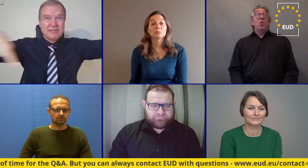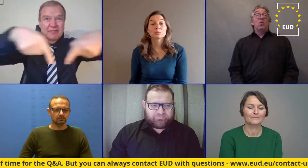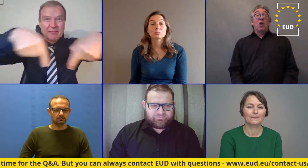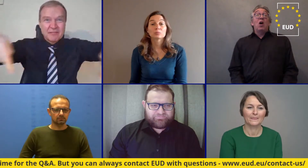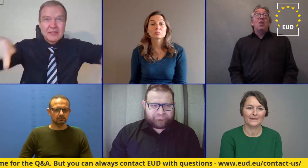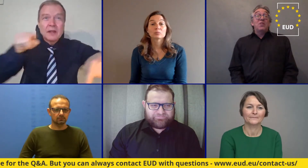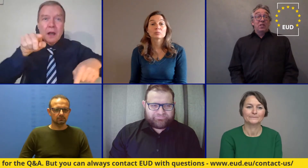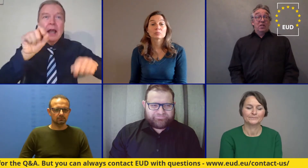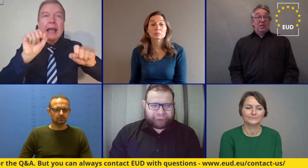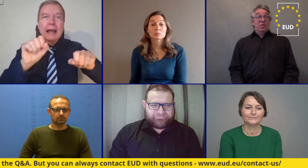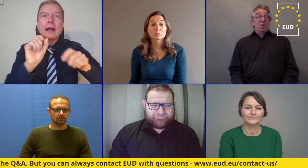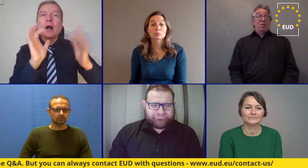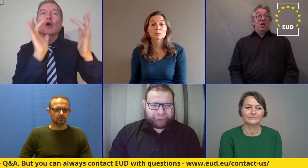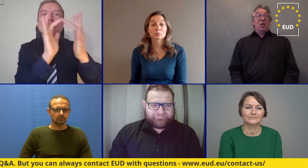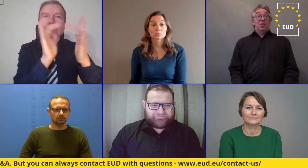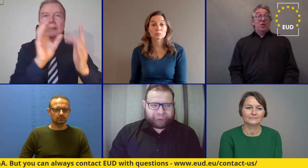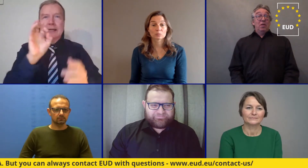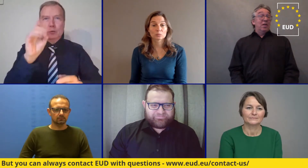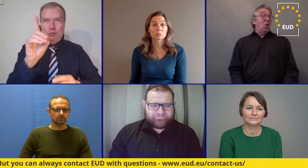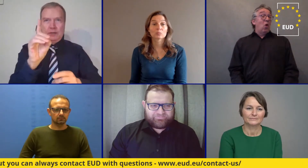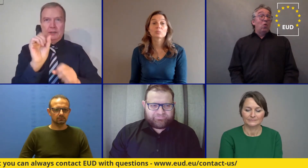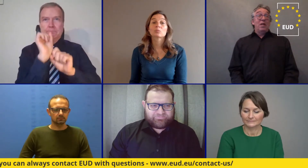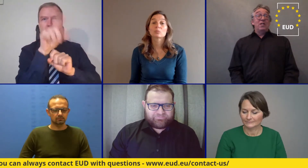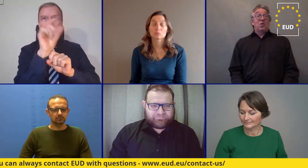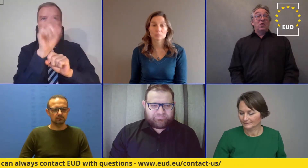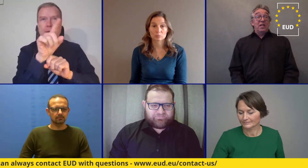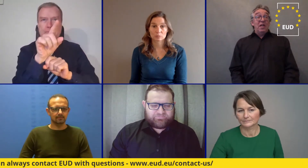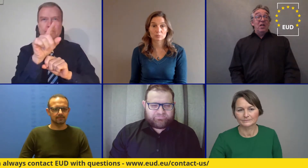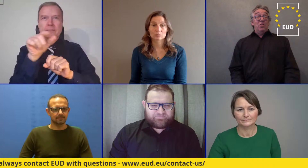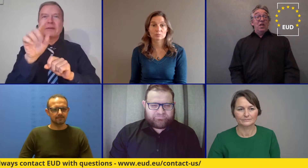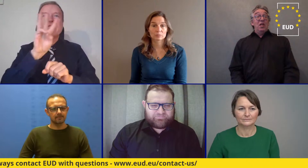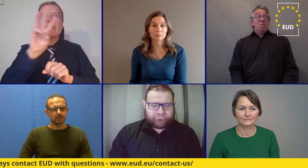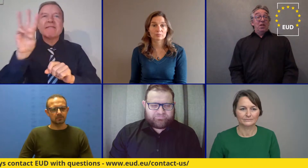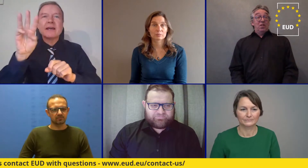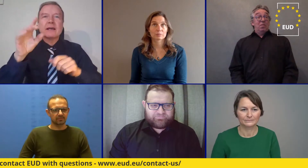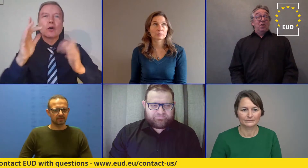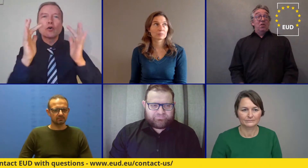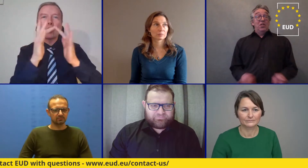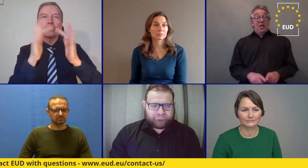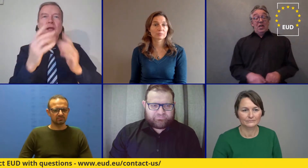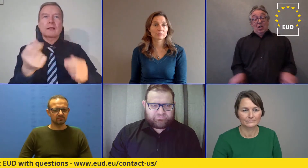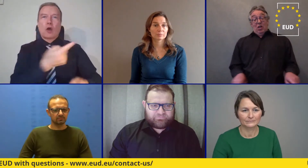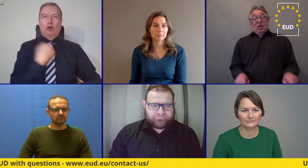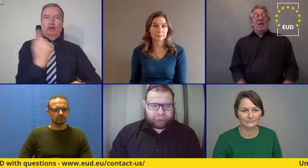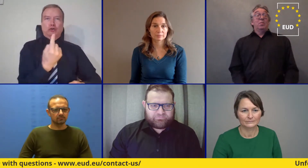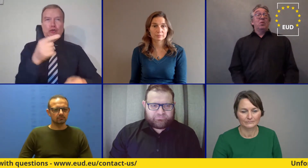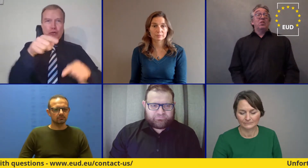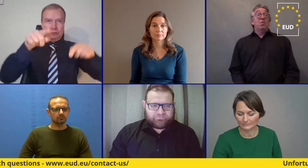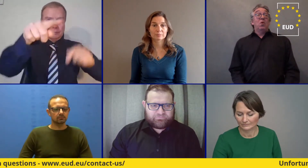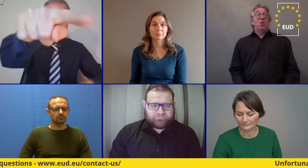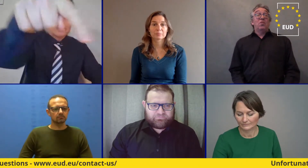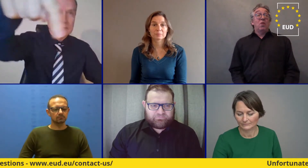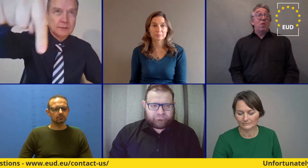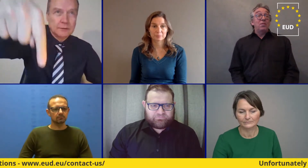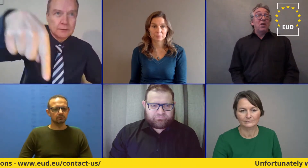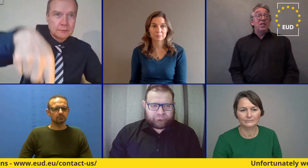Also, after this webinar, you can always contact the EUD by the number you see at the bottom or through our website.